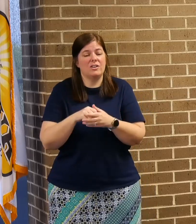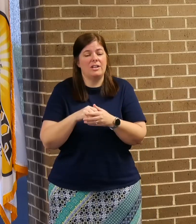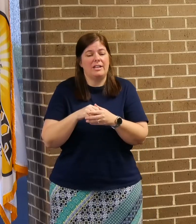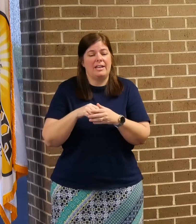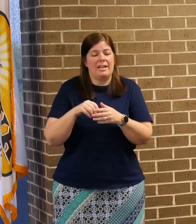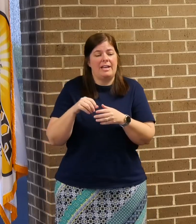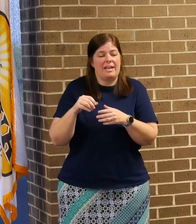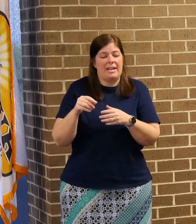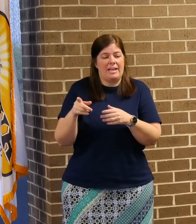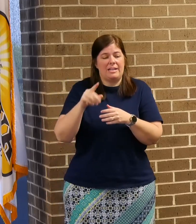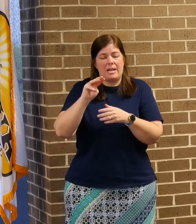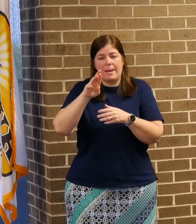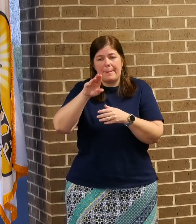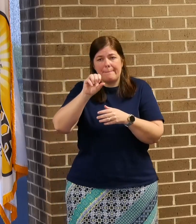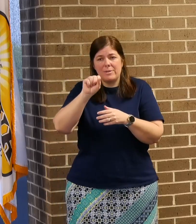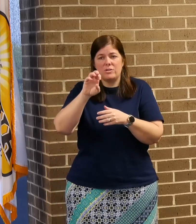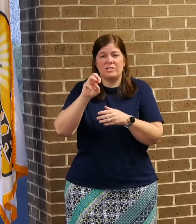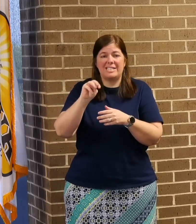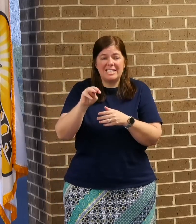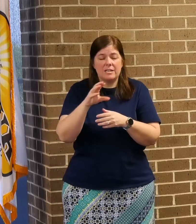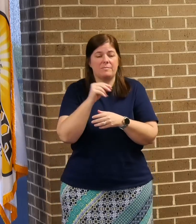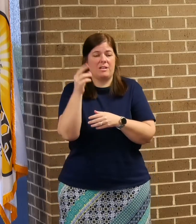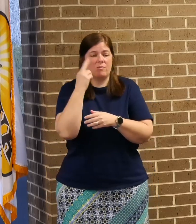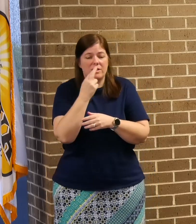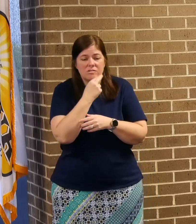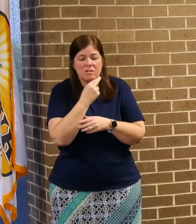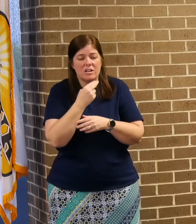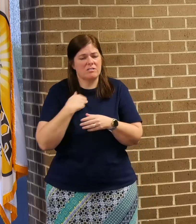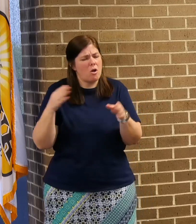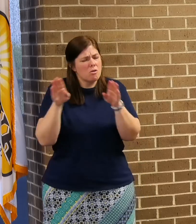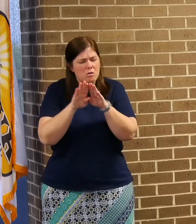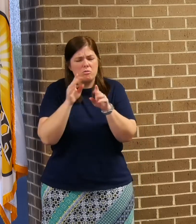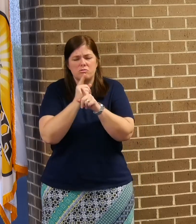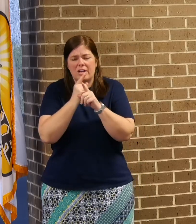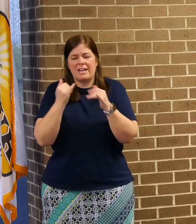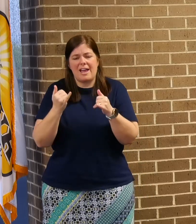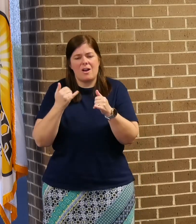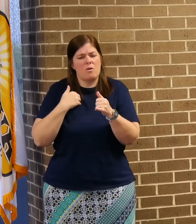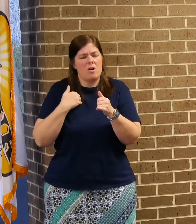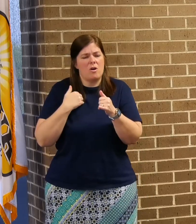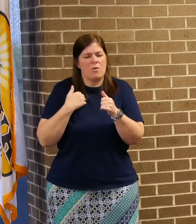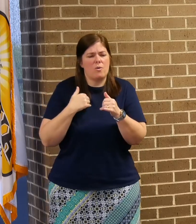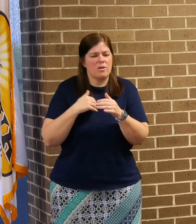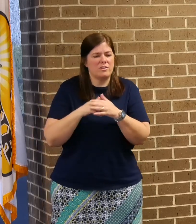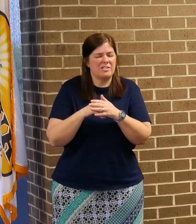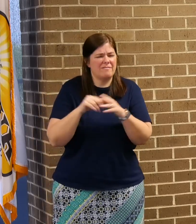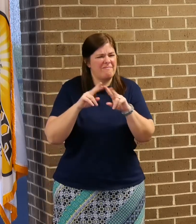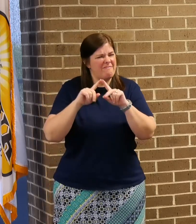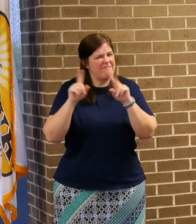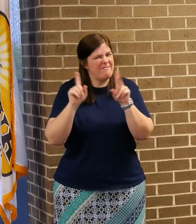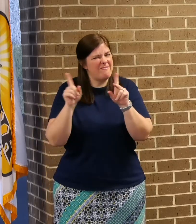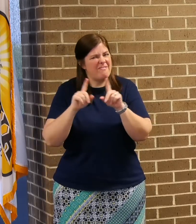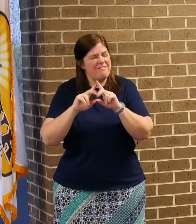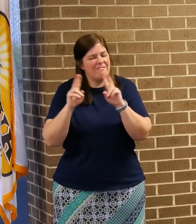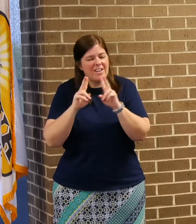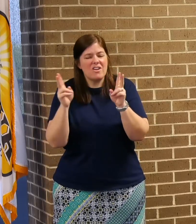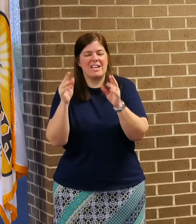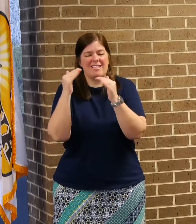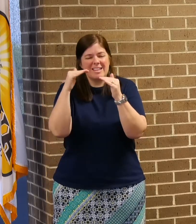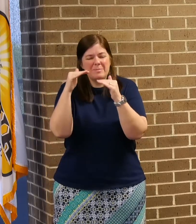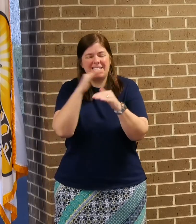attractions, museums, and restaurants are temporarily closed or operating on a limited basis to help flatten the curve and to